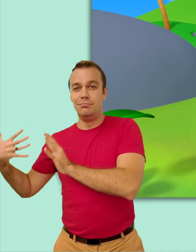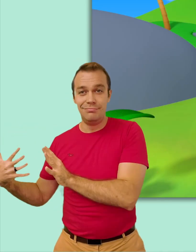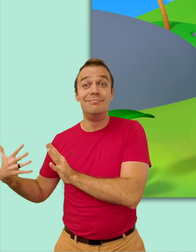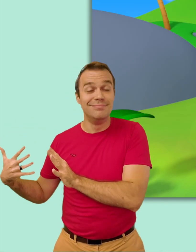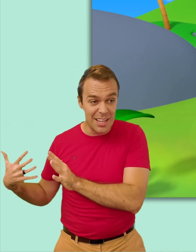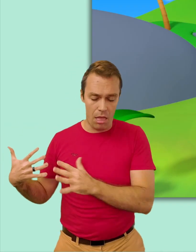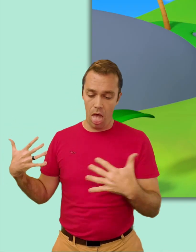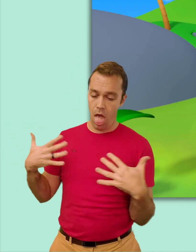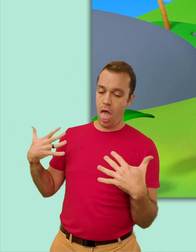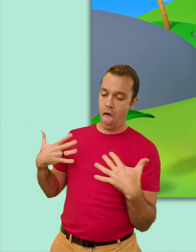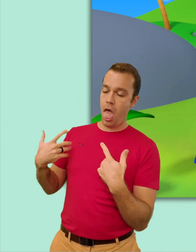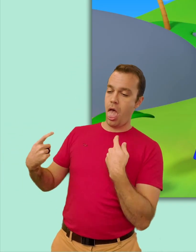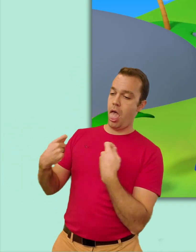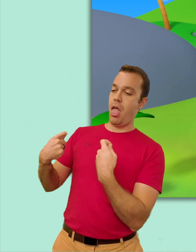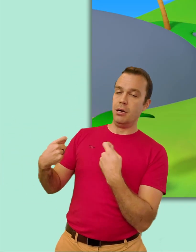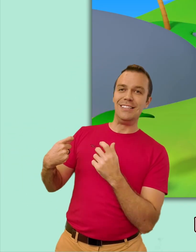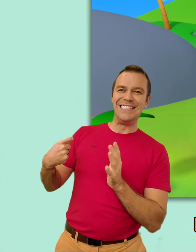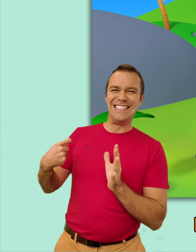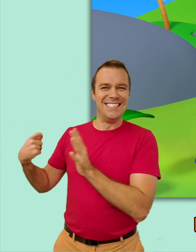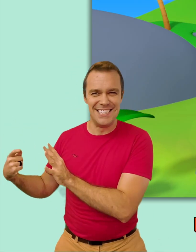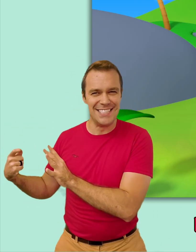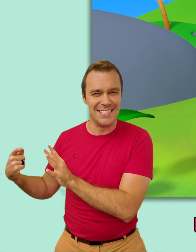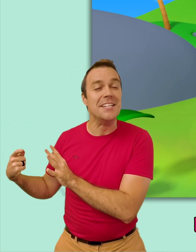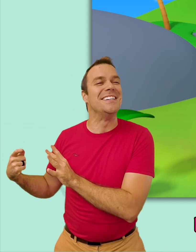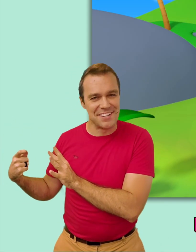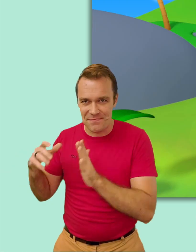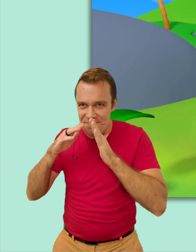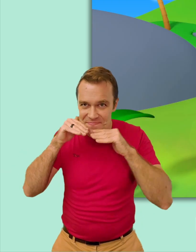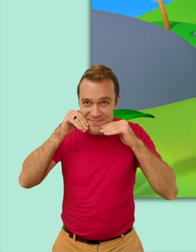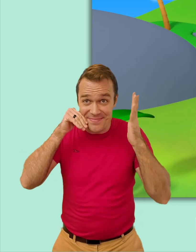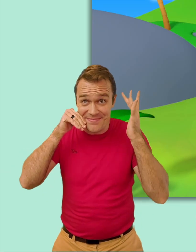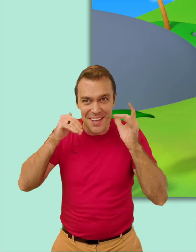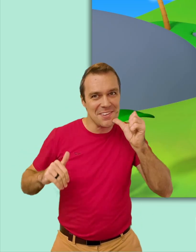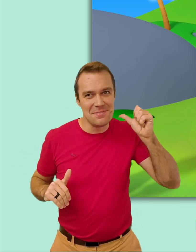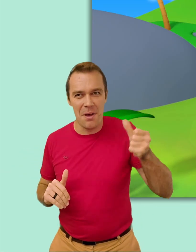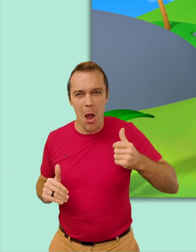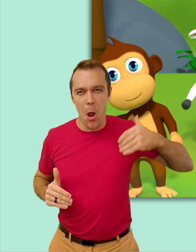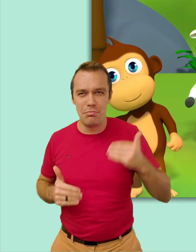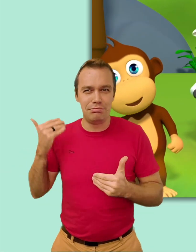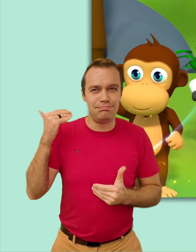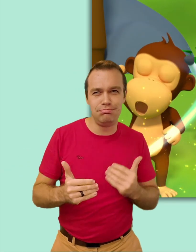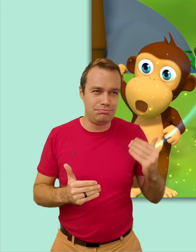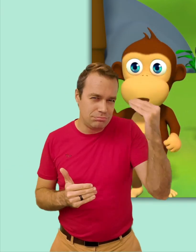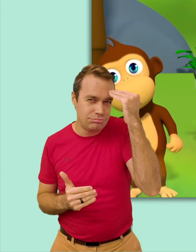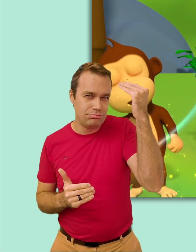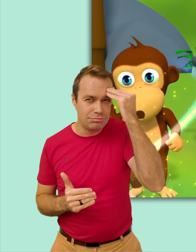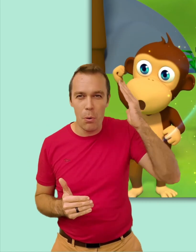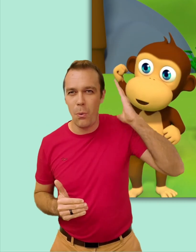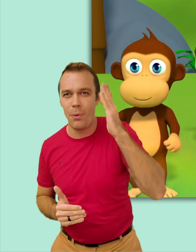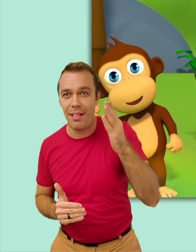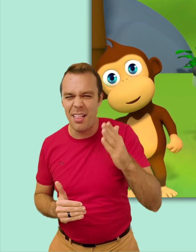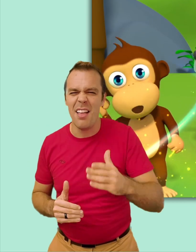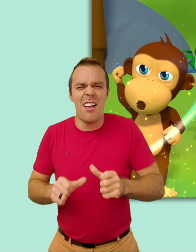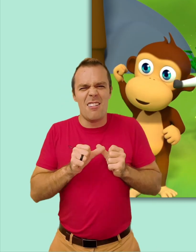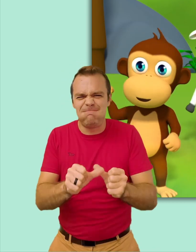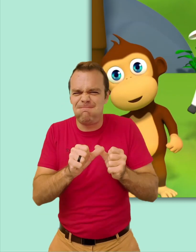let this fear be a cross to bear. I'll smile 'cause tomorrow I will know, I will know. We go, we